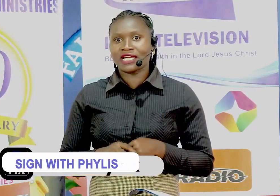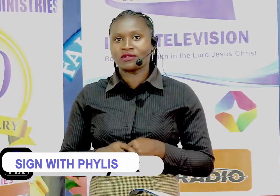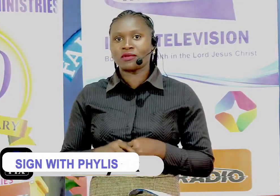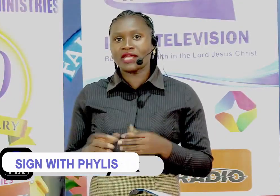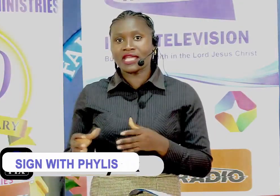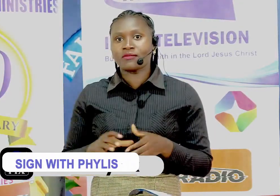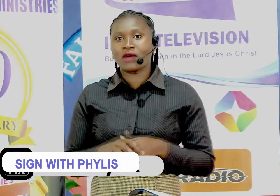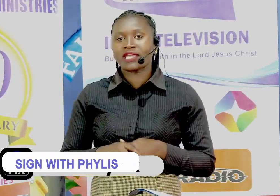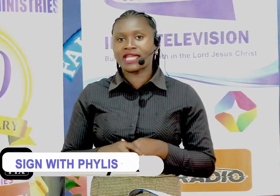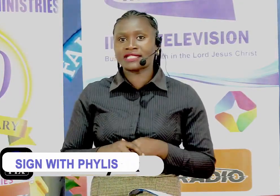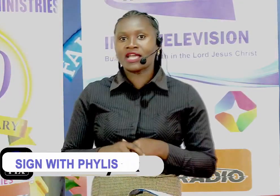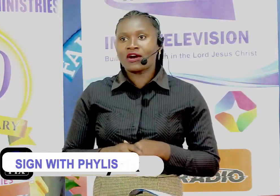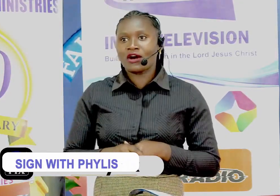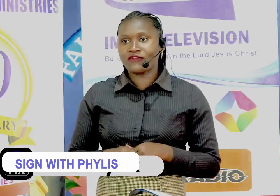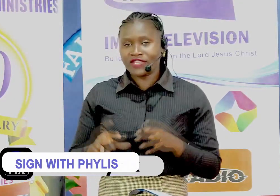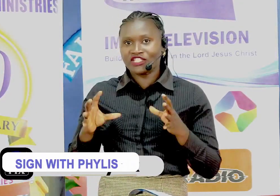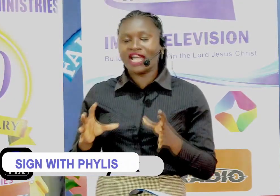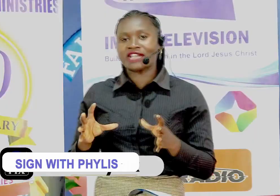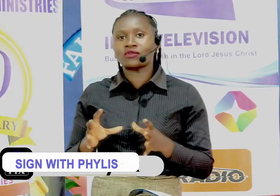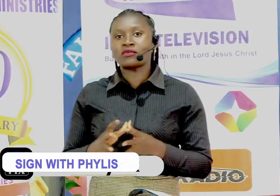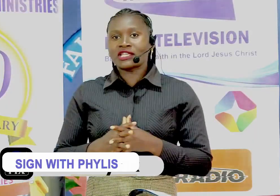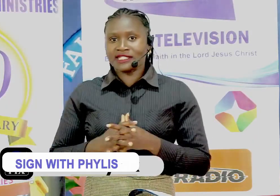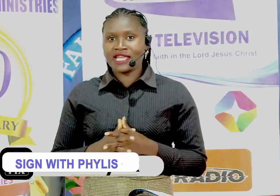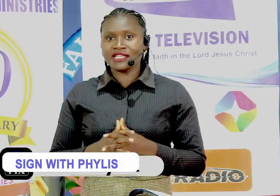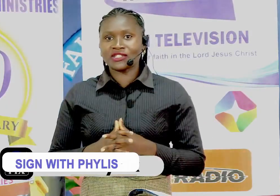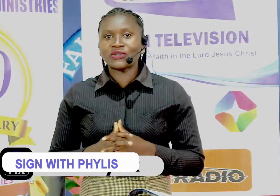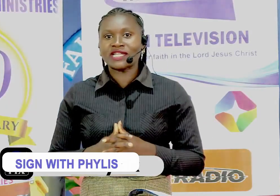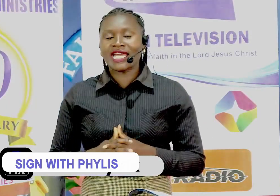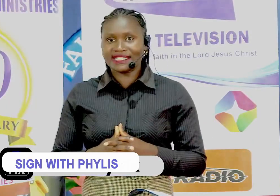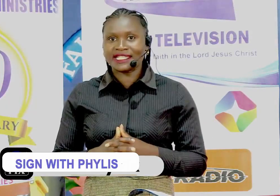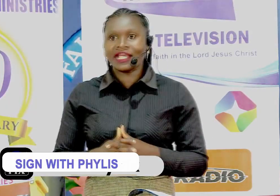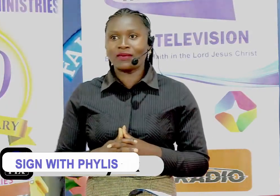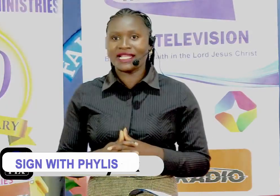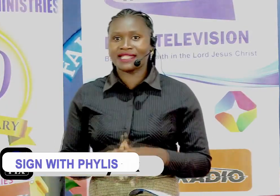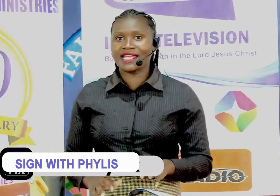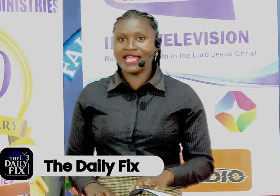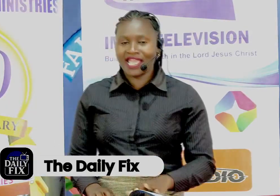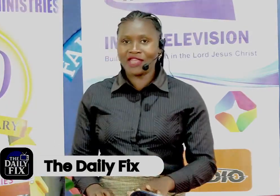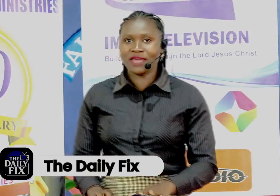bringing him our guest for the chat room. Stay tuned and stay blessed. Amen.